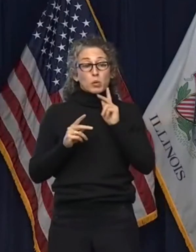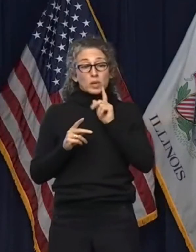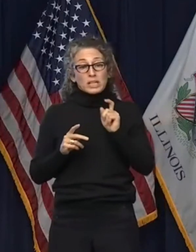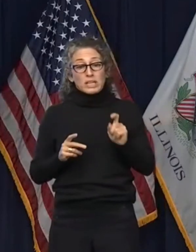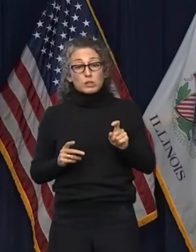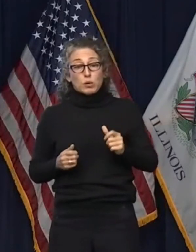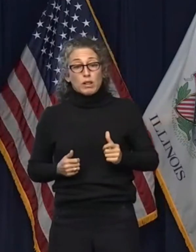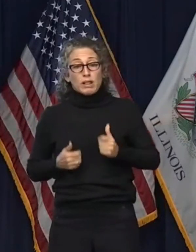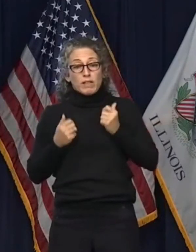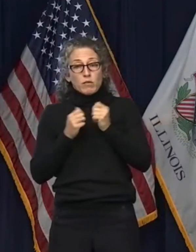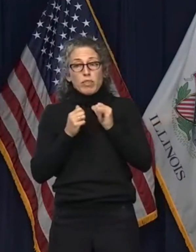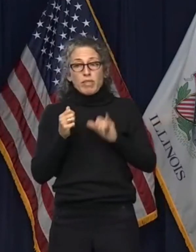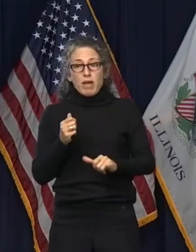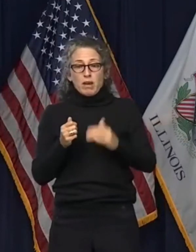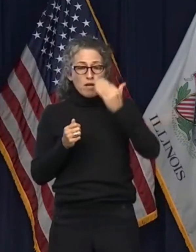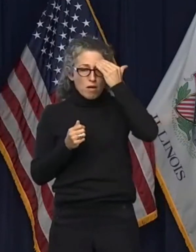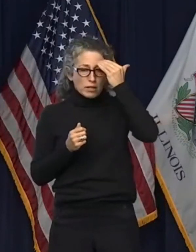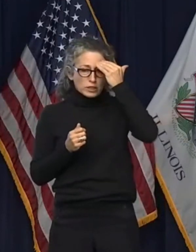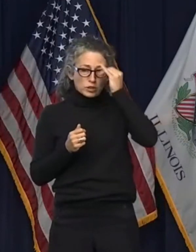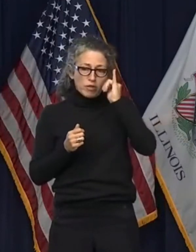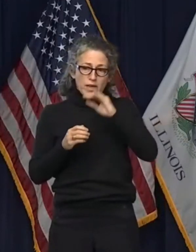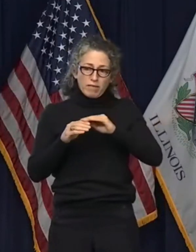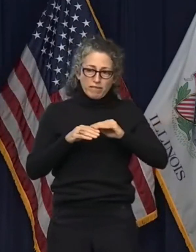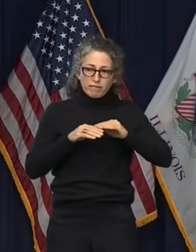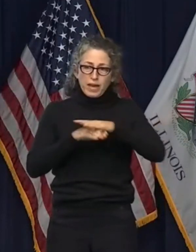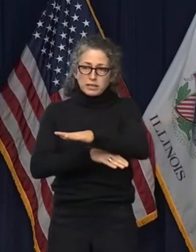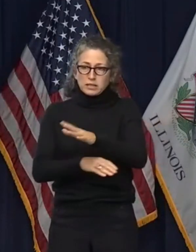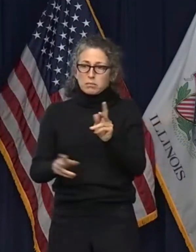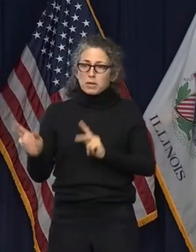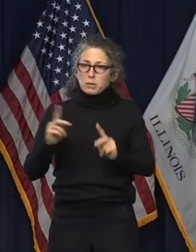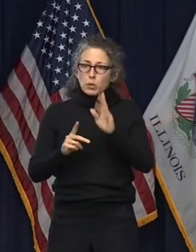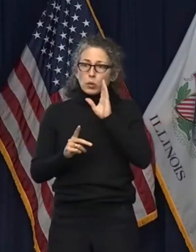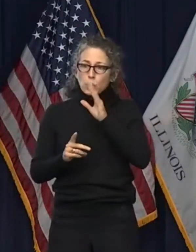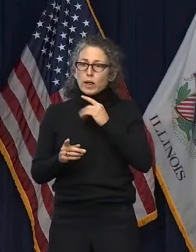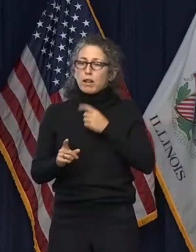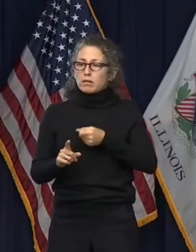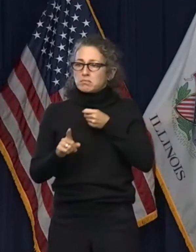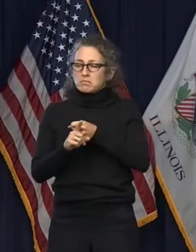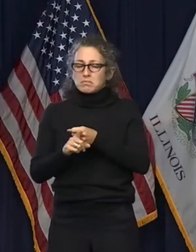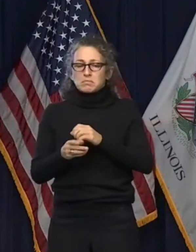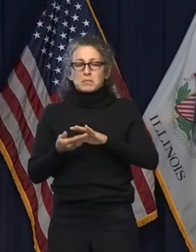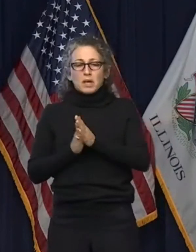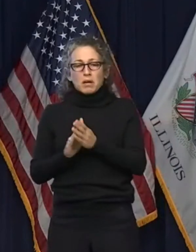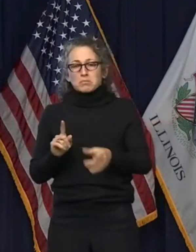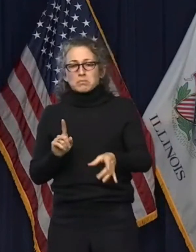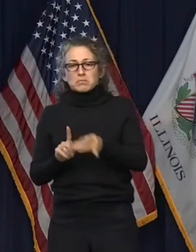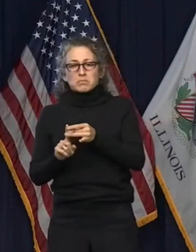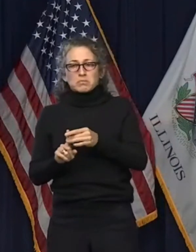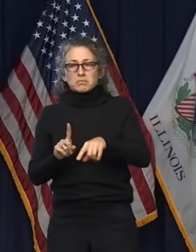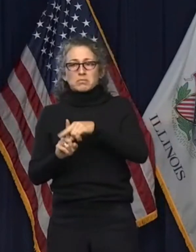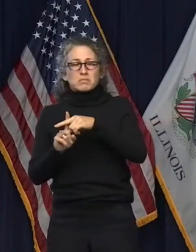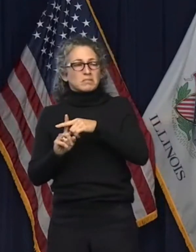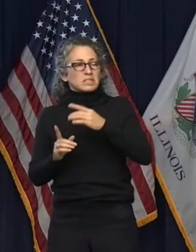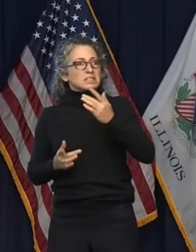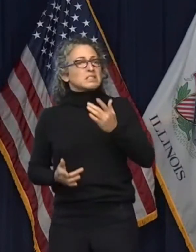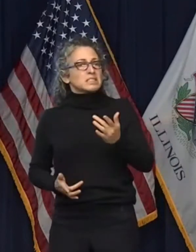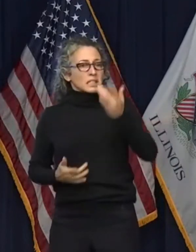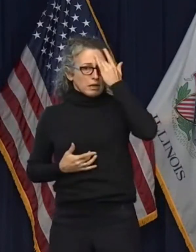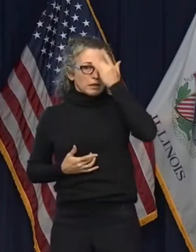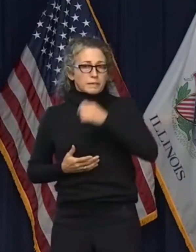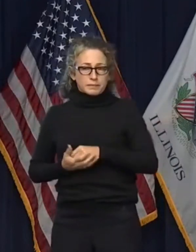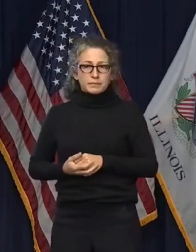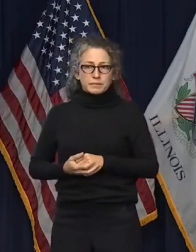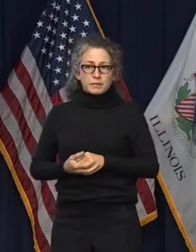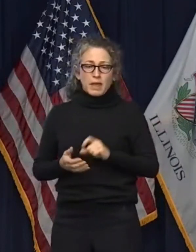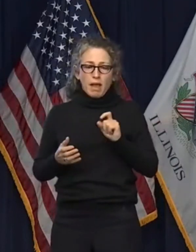of their lives. They will have had a very negative effect on the people who live in their communities, and I would encourage people who live in those communities